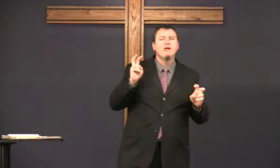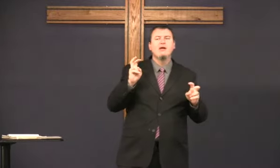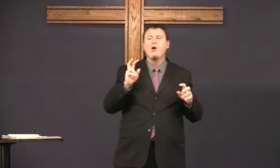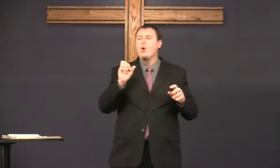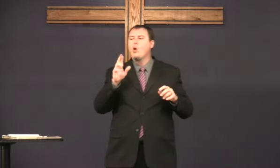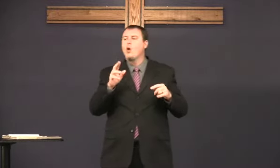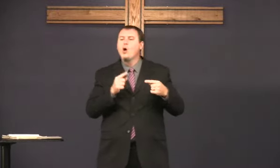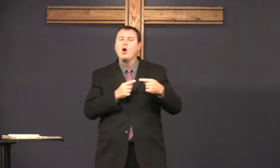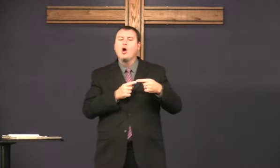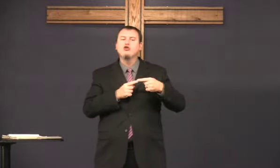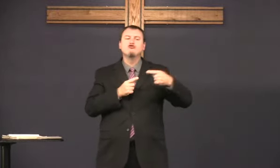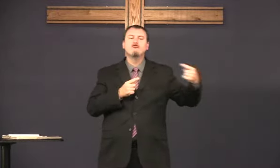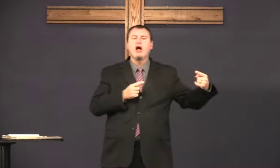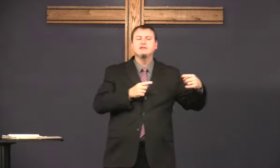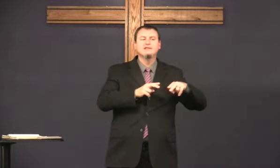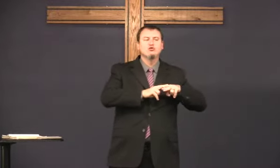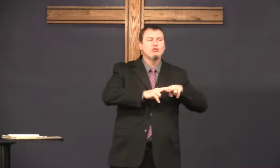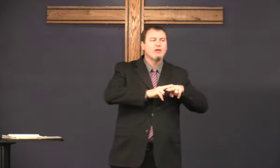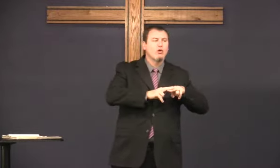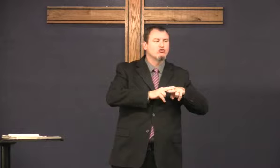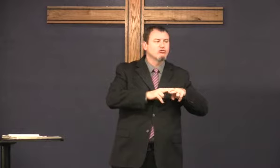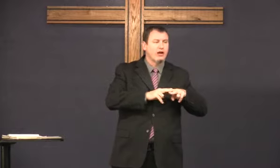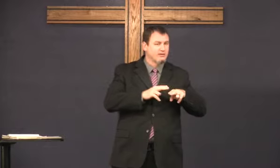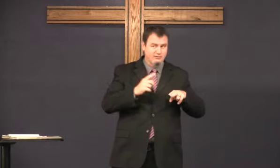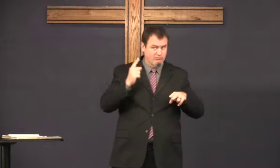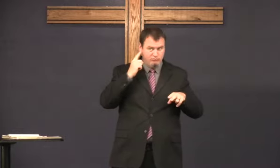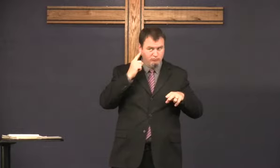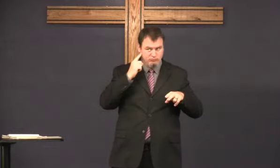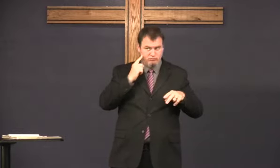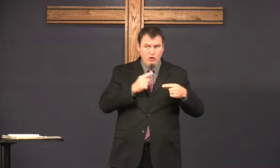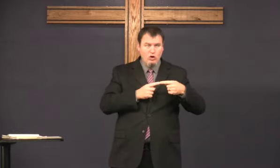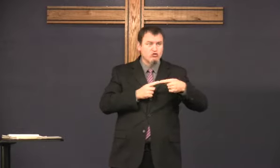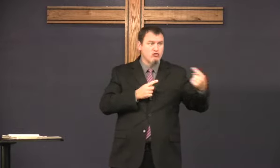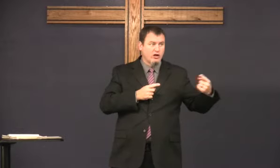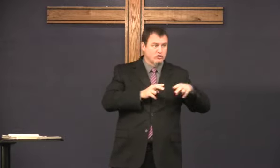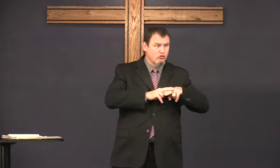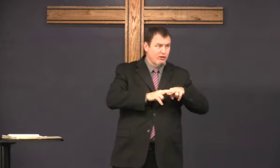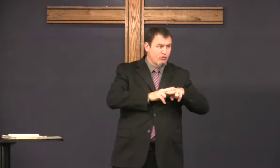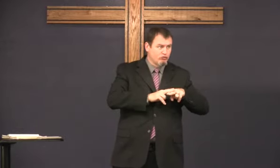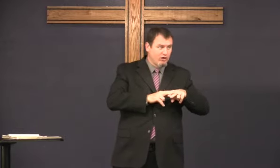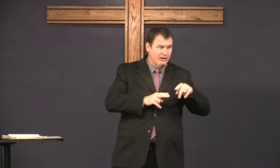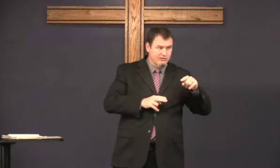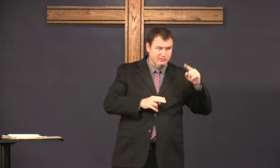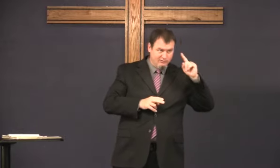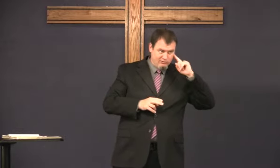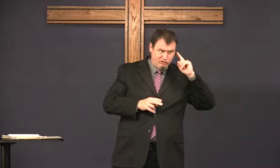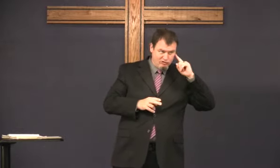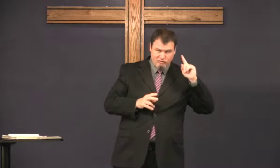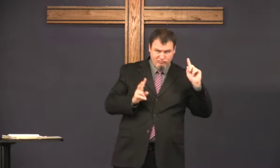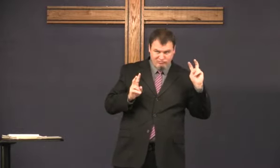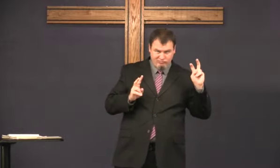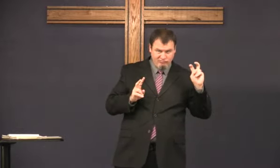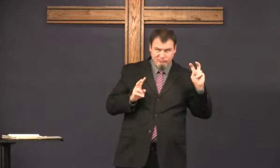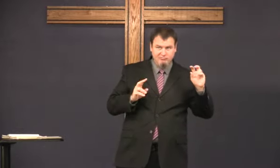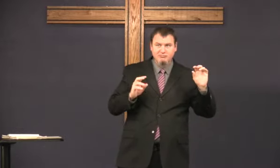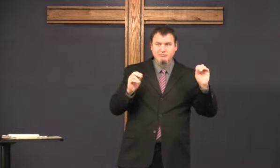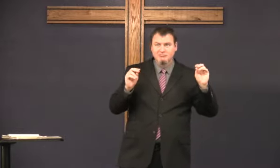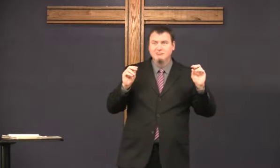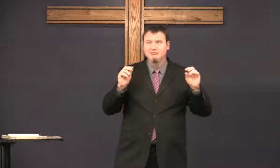people say the other side of town. Or the other side of the tracks. You might have heard about the other side of the tracks.